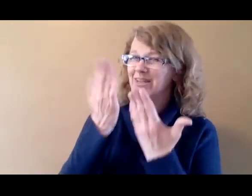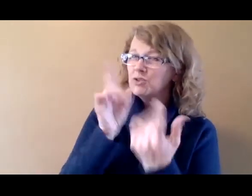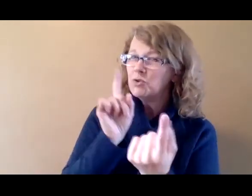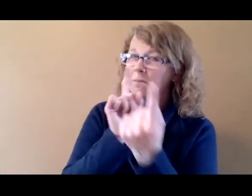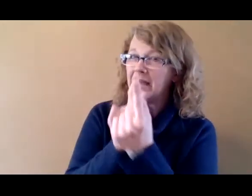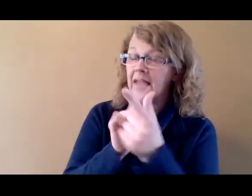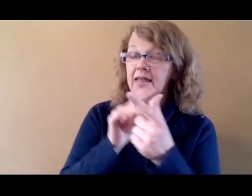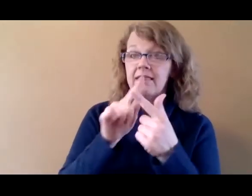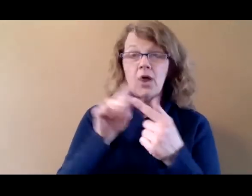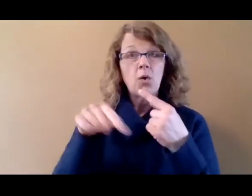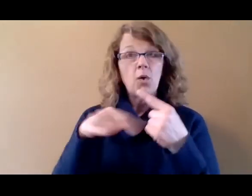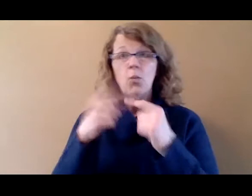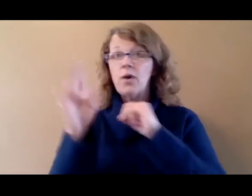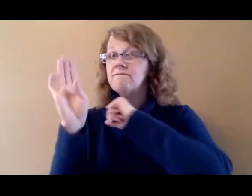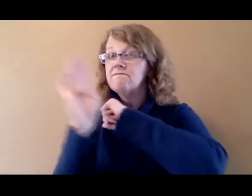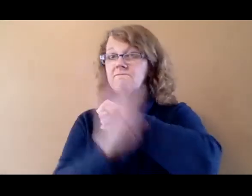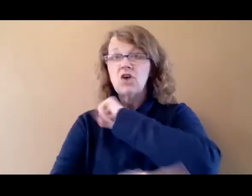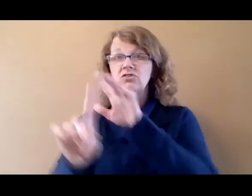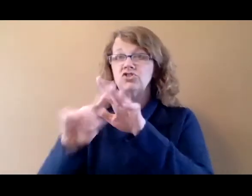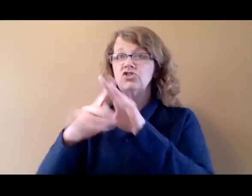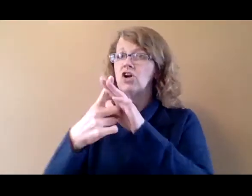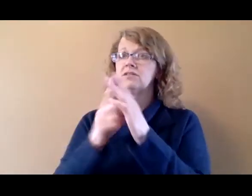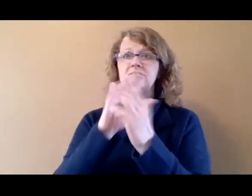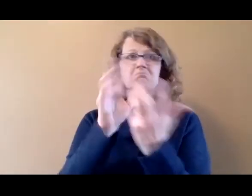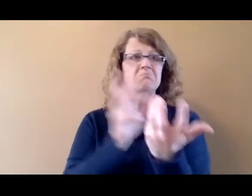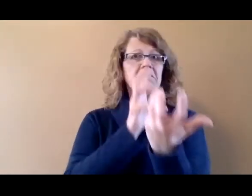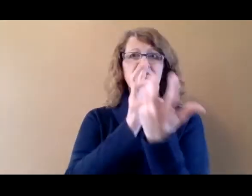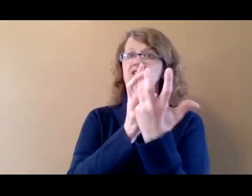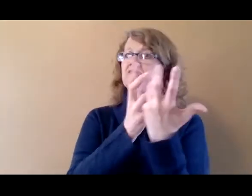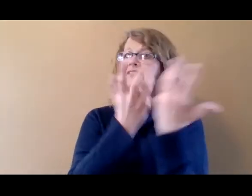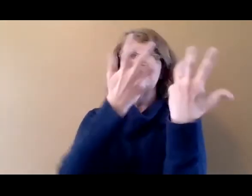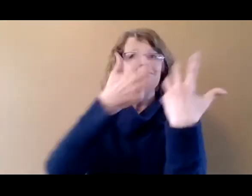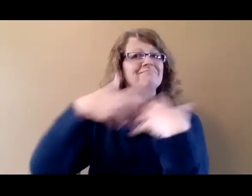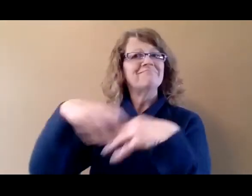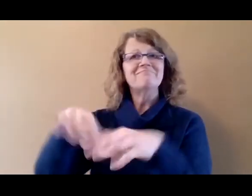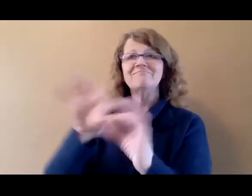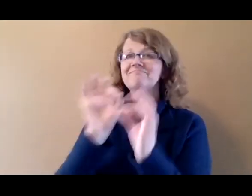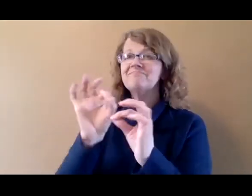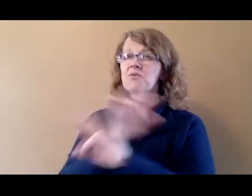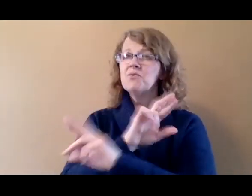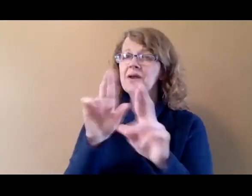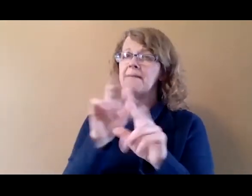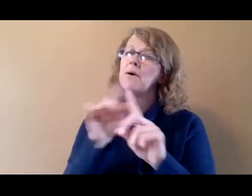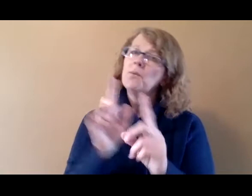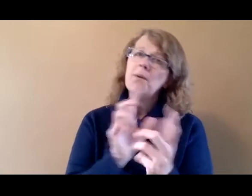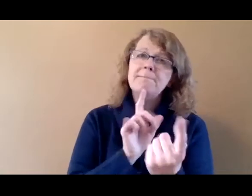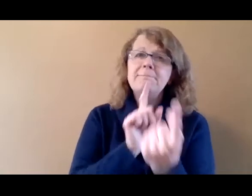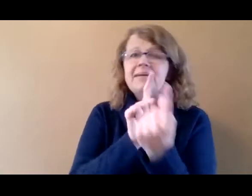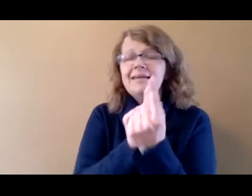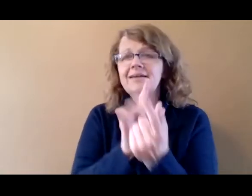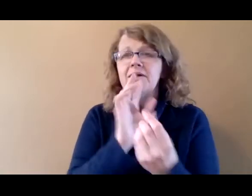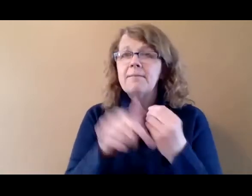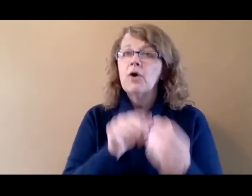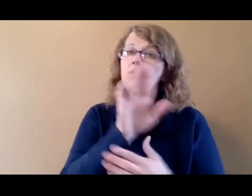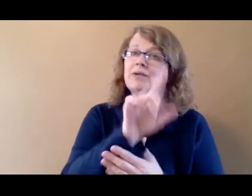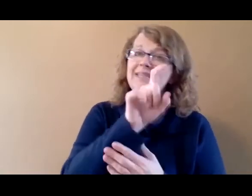in the fall, you can hit the ground running with your accommodations in place. But we'll meet, talk about your needs, talk about what you're eligible for, and